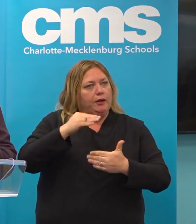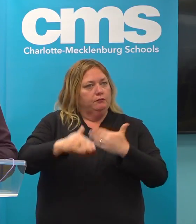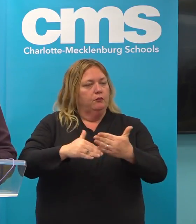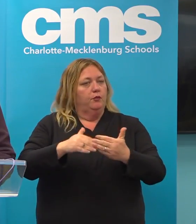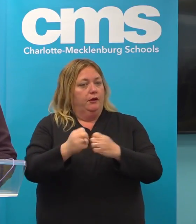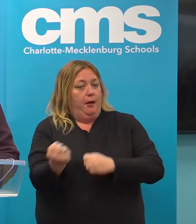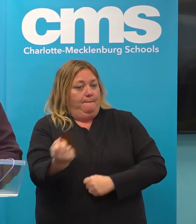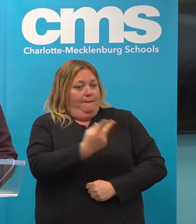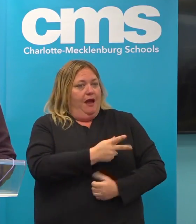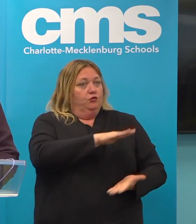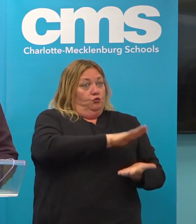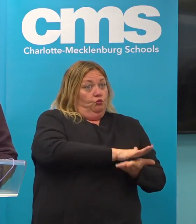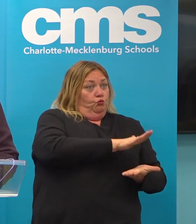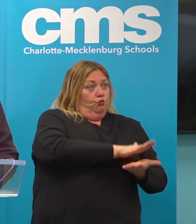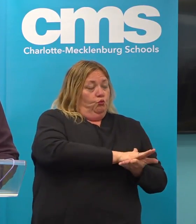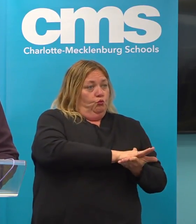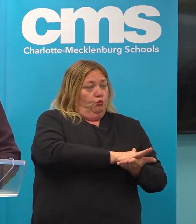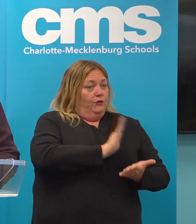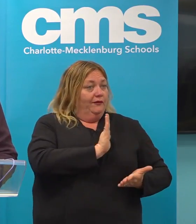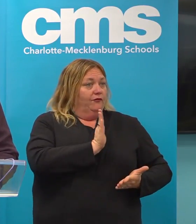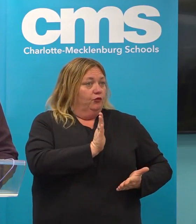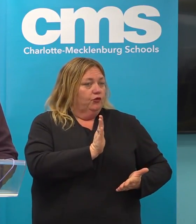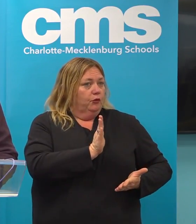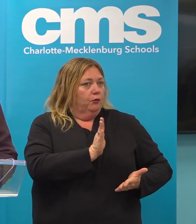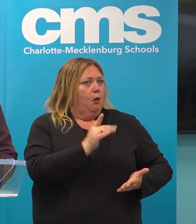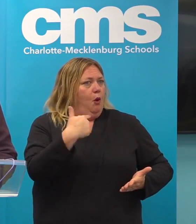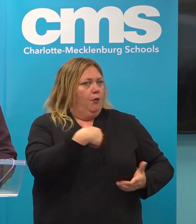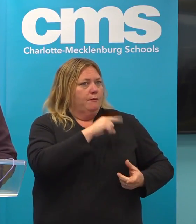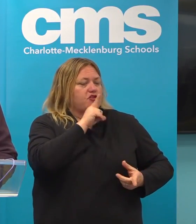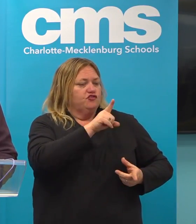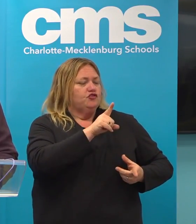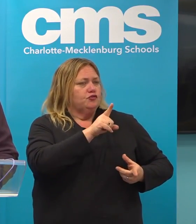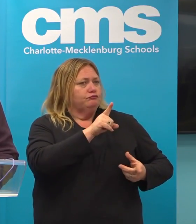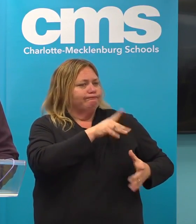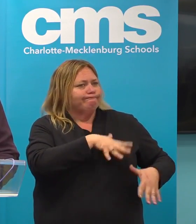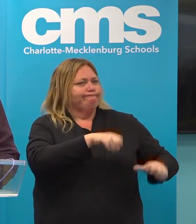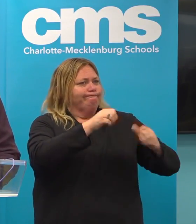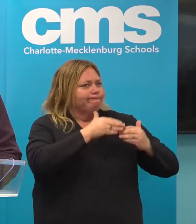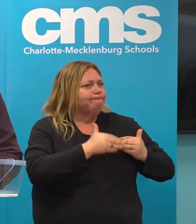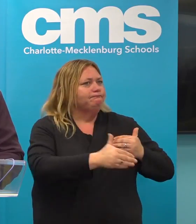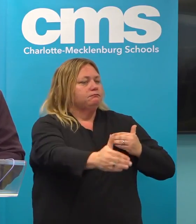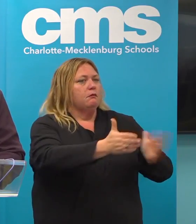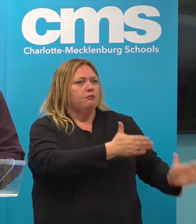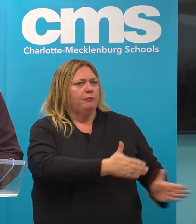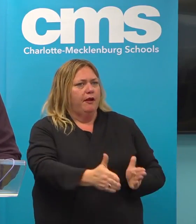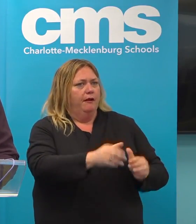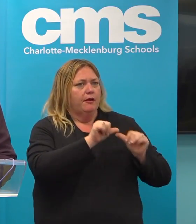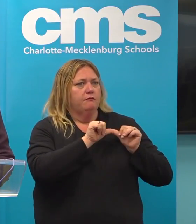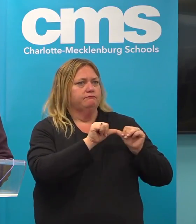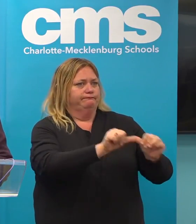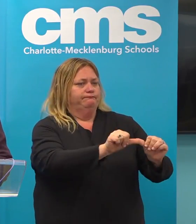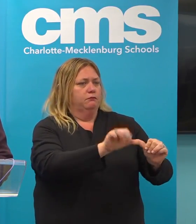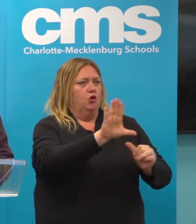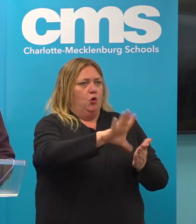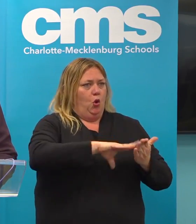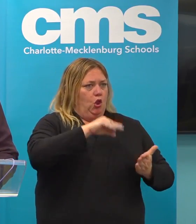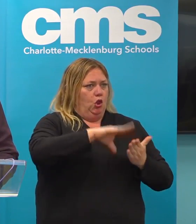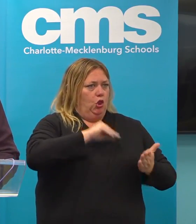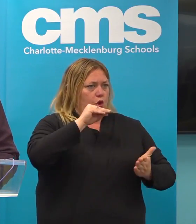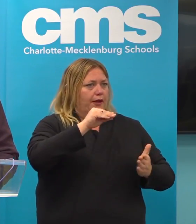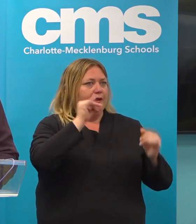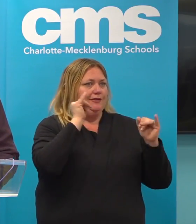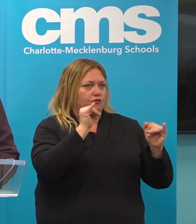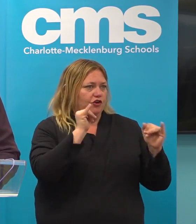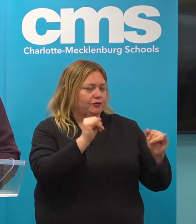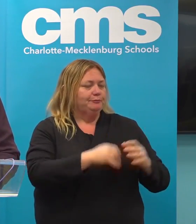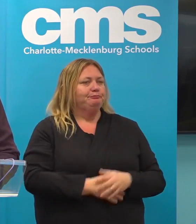you do return to us, in the future, that we ensure that you're coming back prepared and ready to continue your learning and